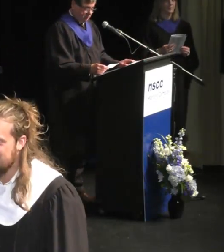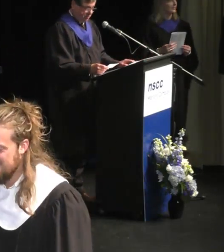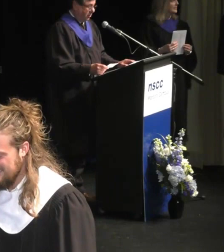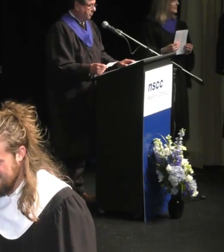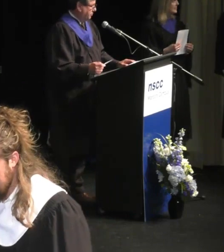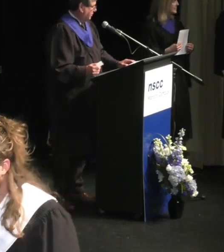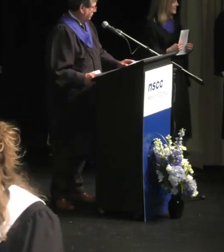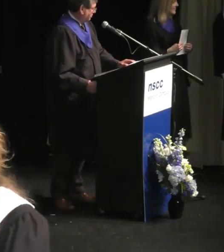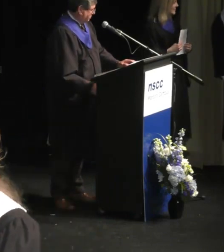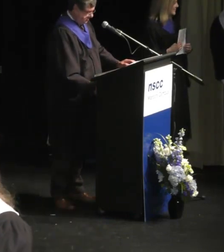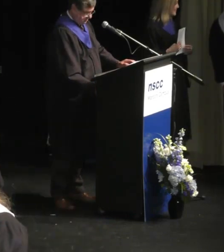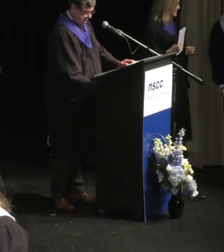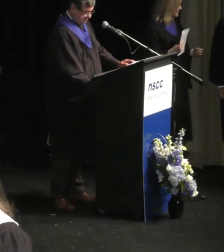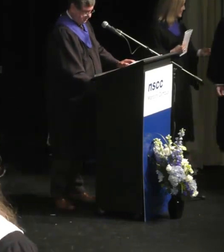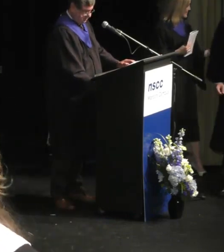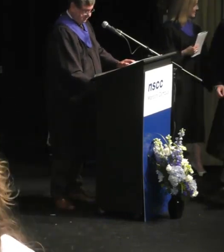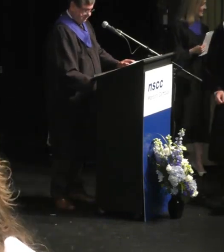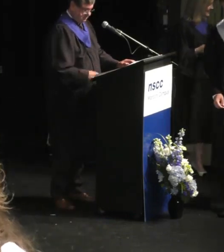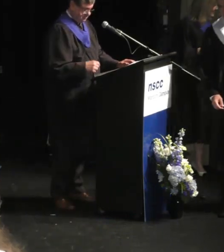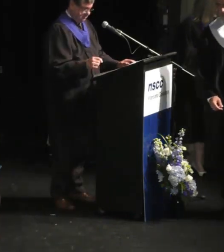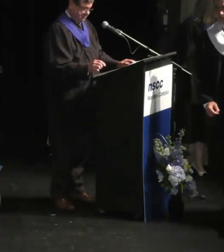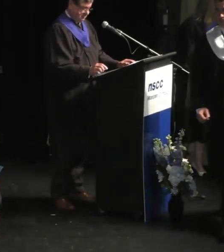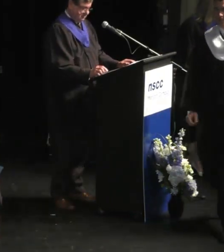Jordan Boudreau with honors.